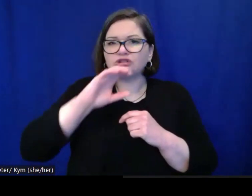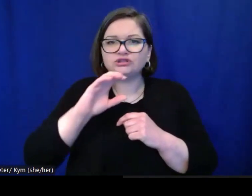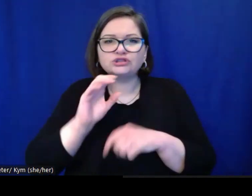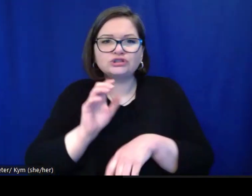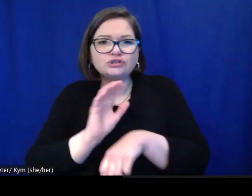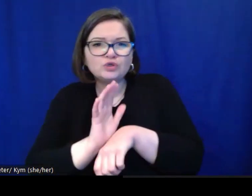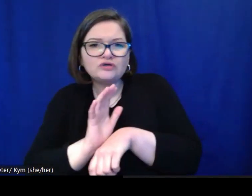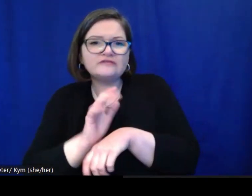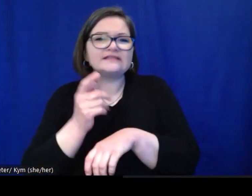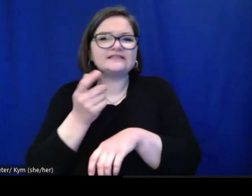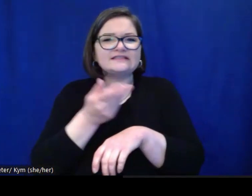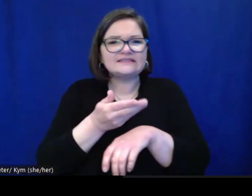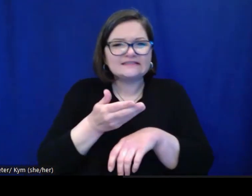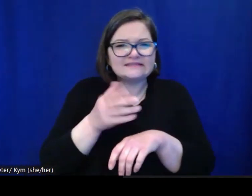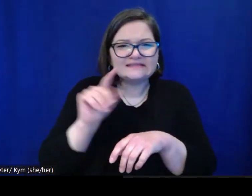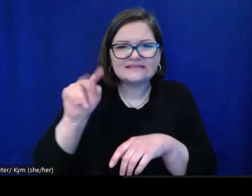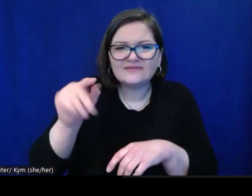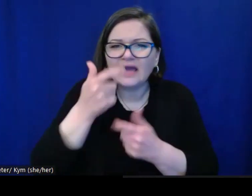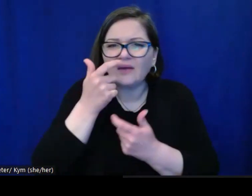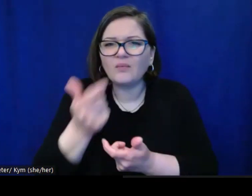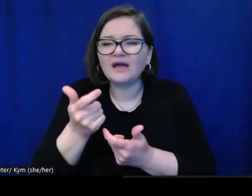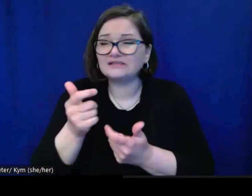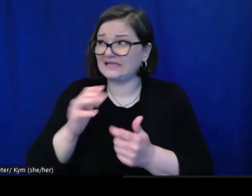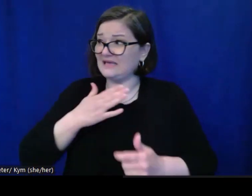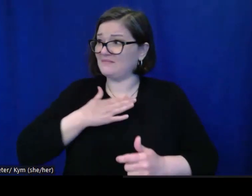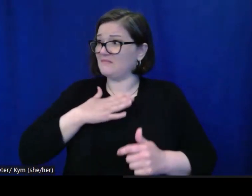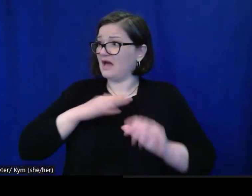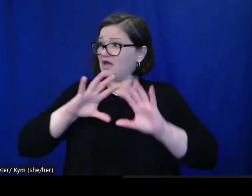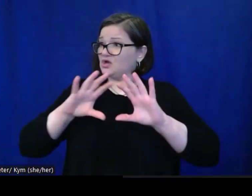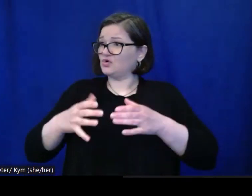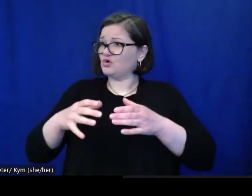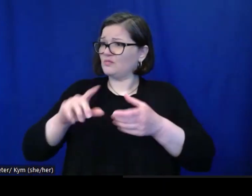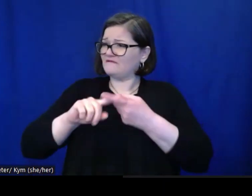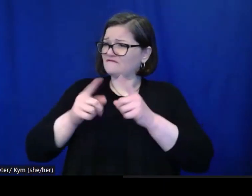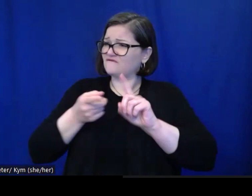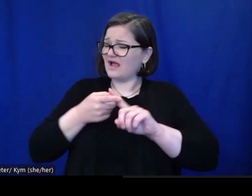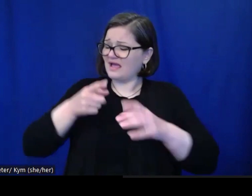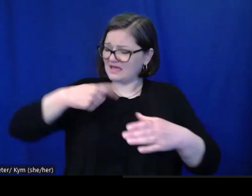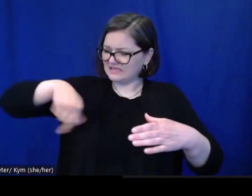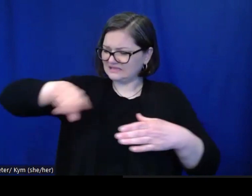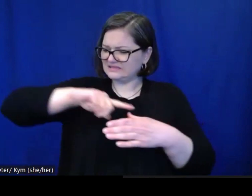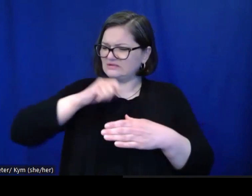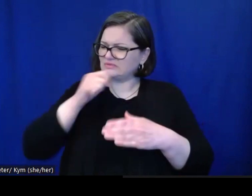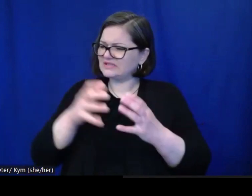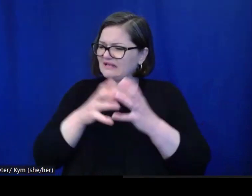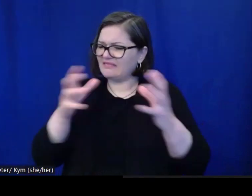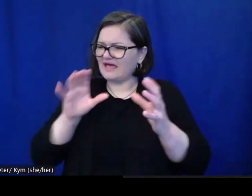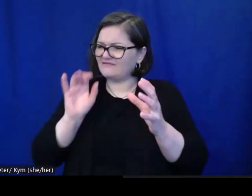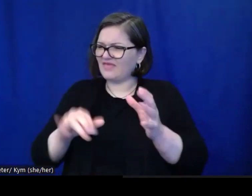Even in my circles, there was not really a lot of that around us. And